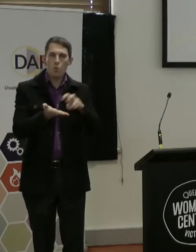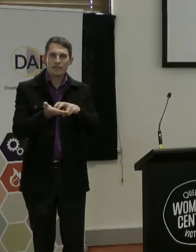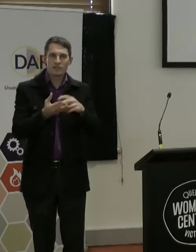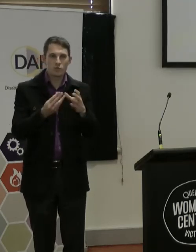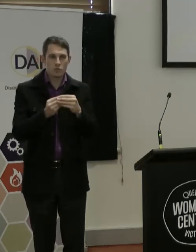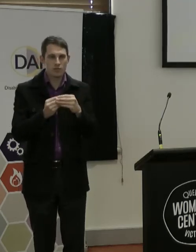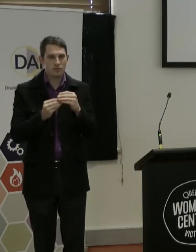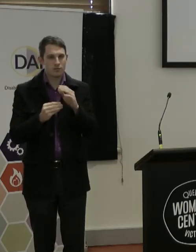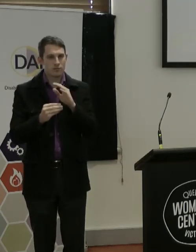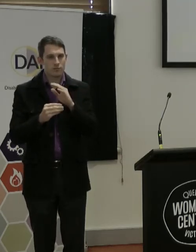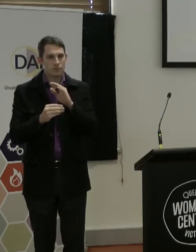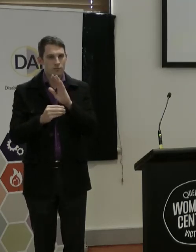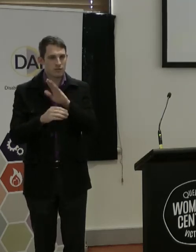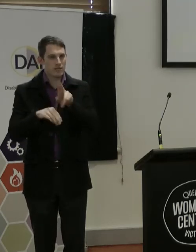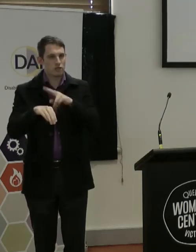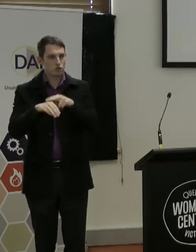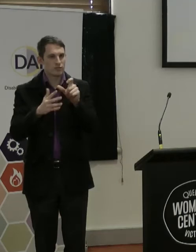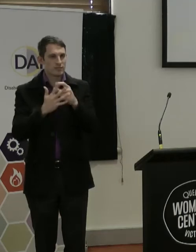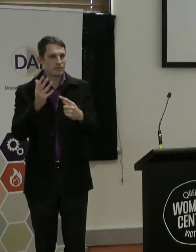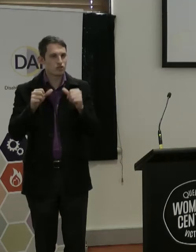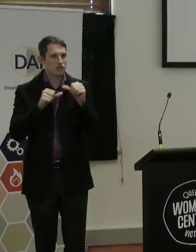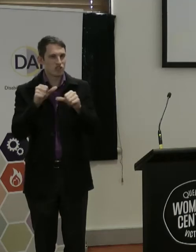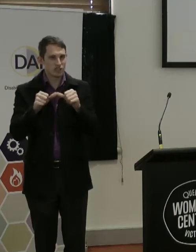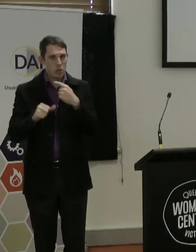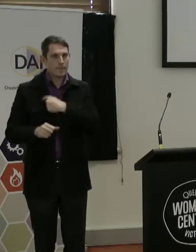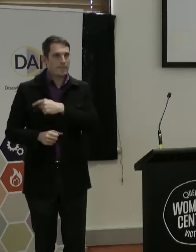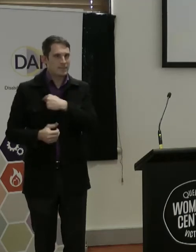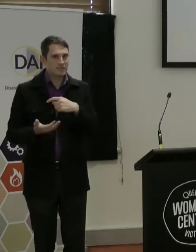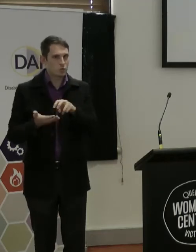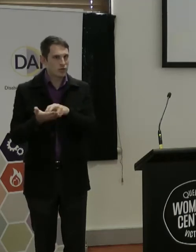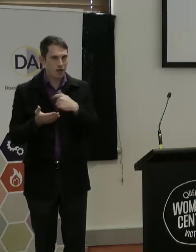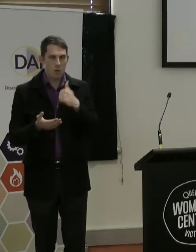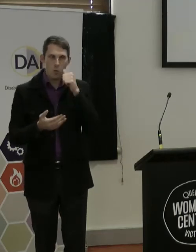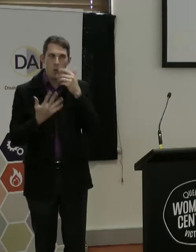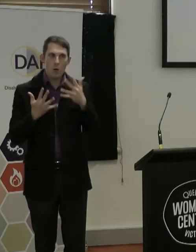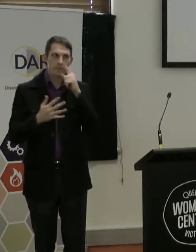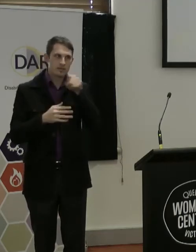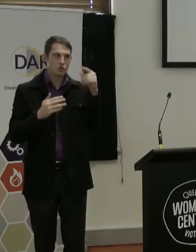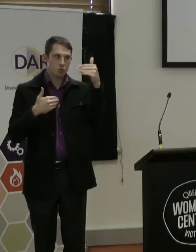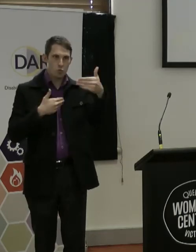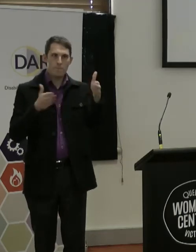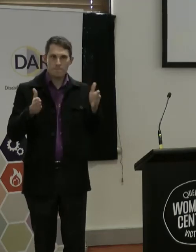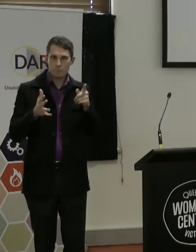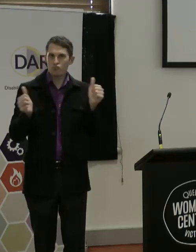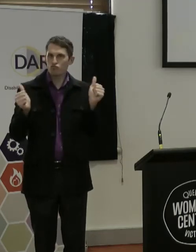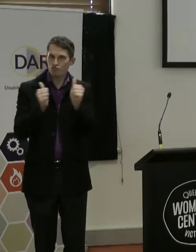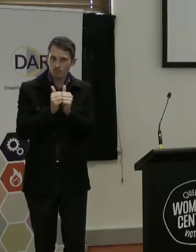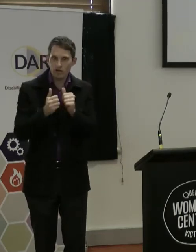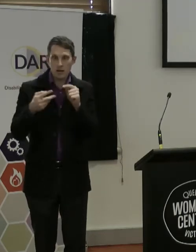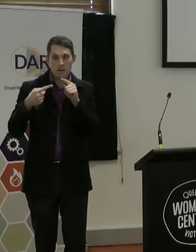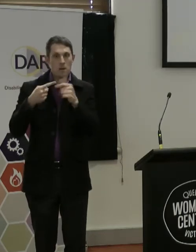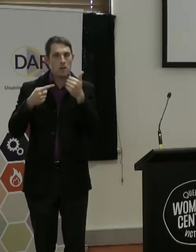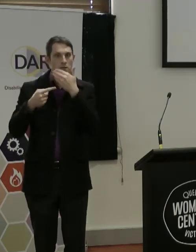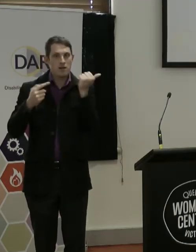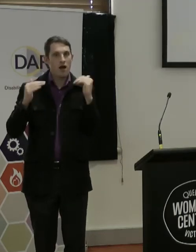to the measures outlined in the National Disability Strategy itself. I think a lot of people in this room would probably agree that it's a really nice high-level